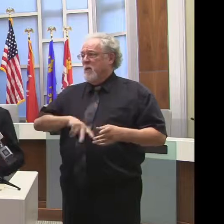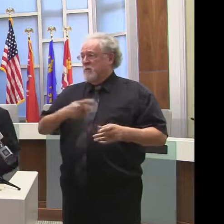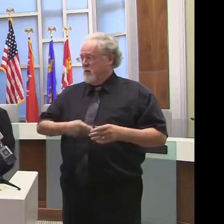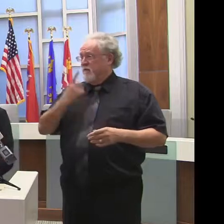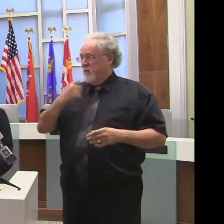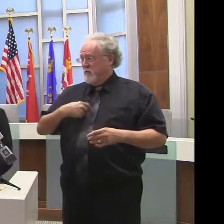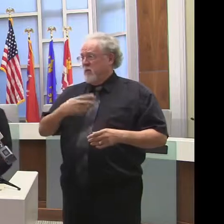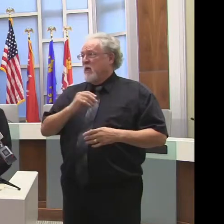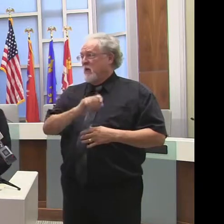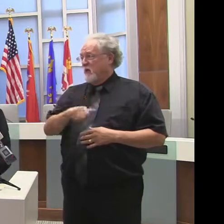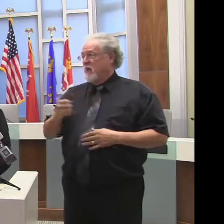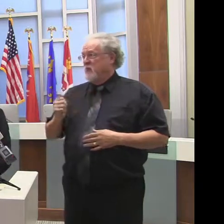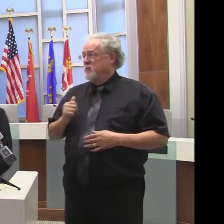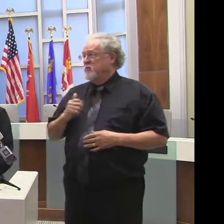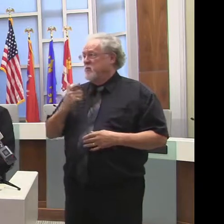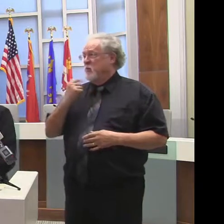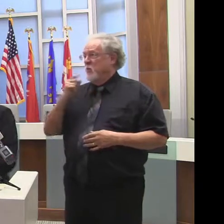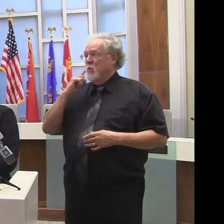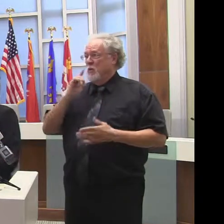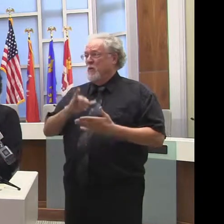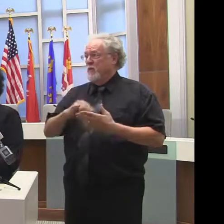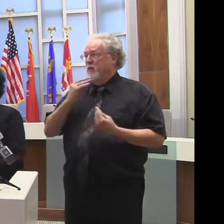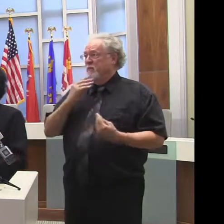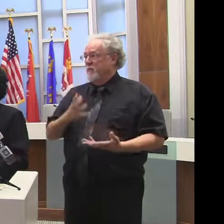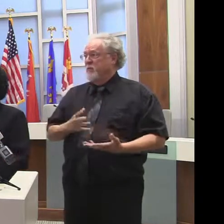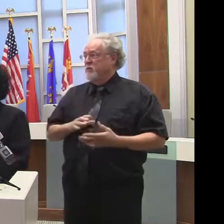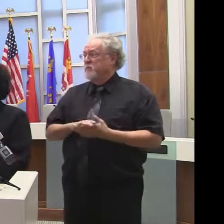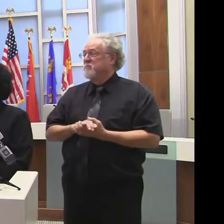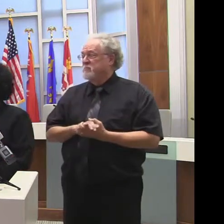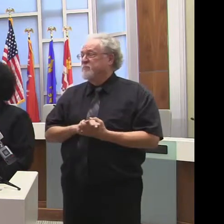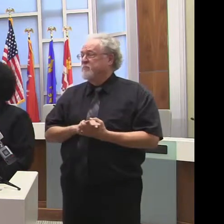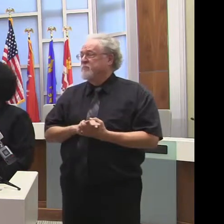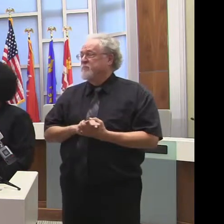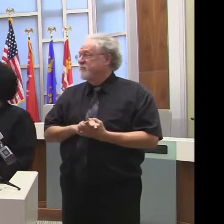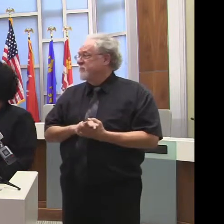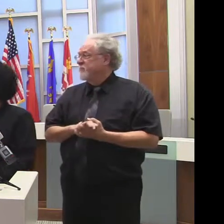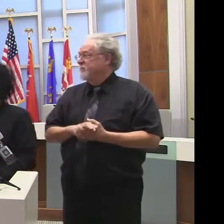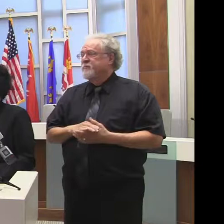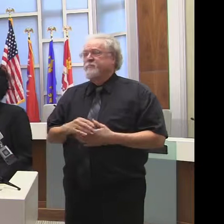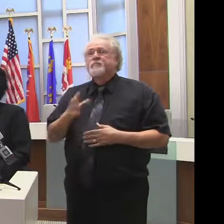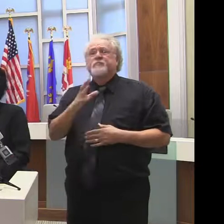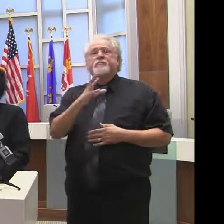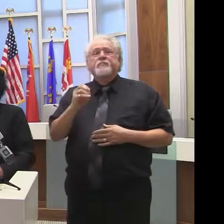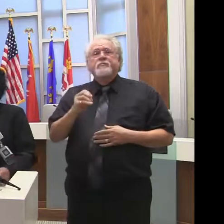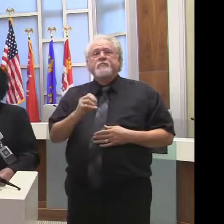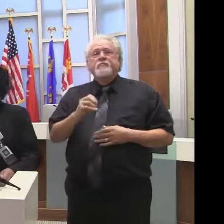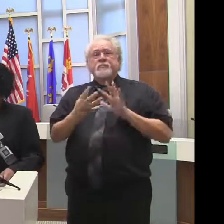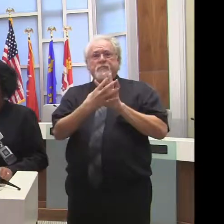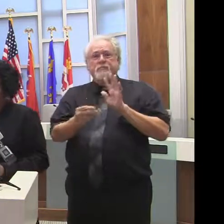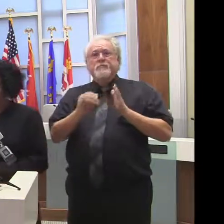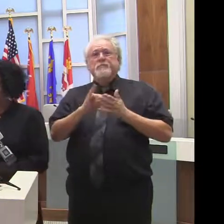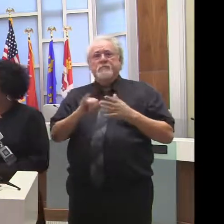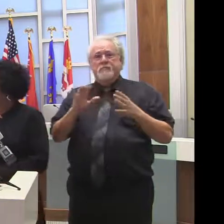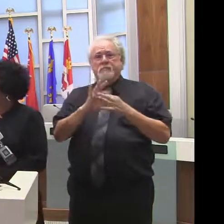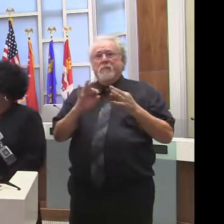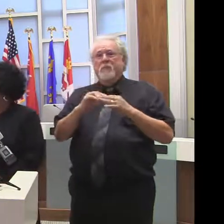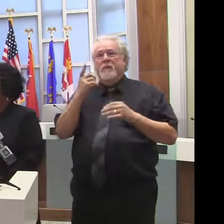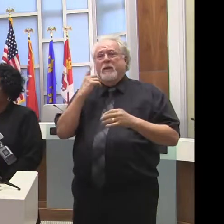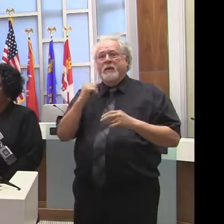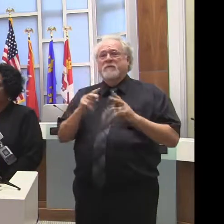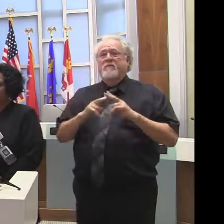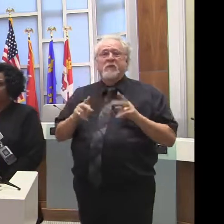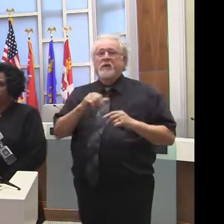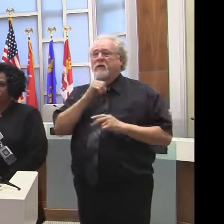for anybody else that heard that information come down like that. And I want to echo those comments because it was